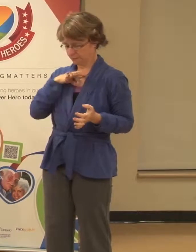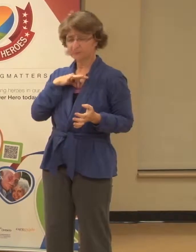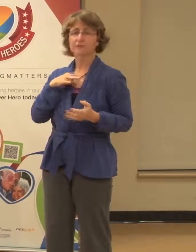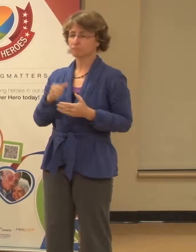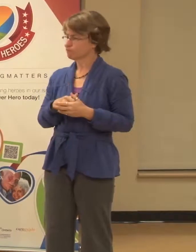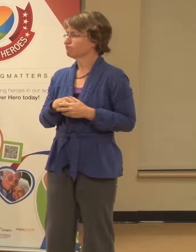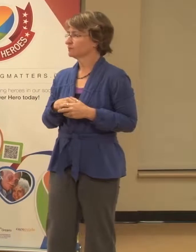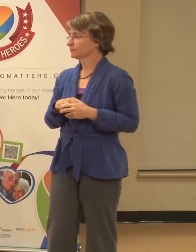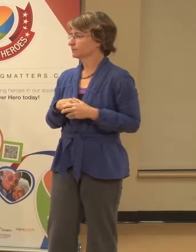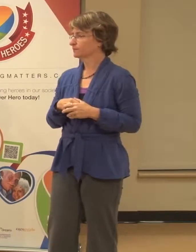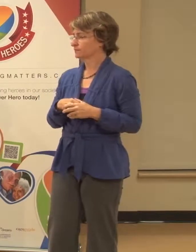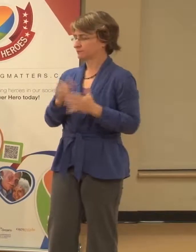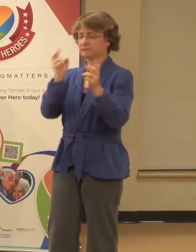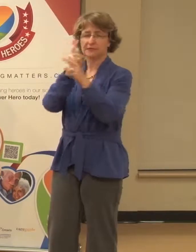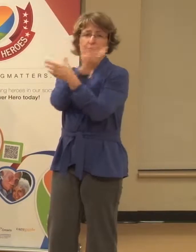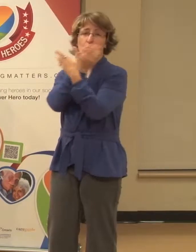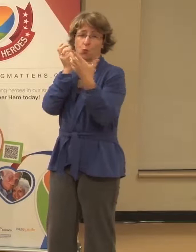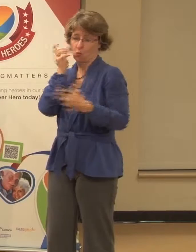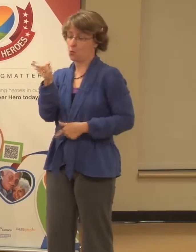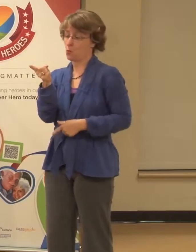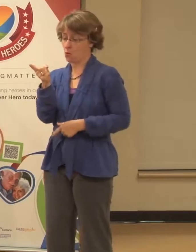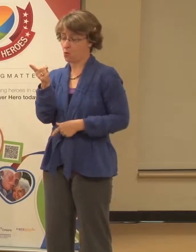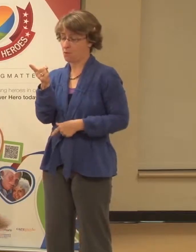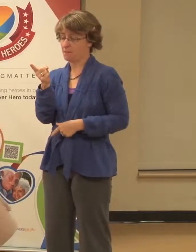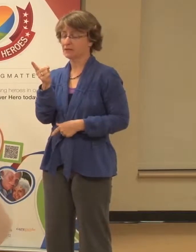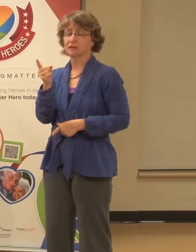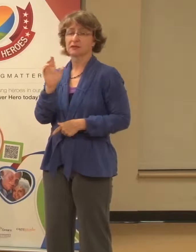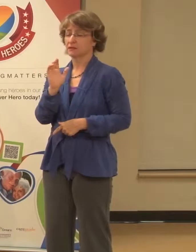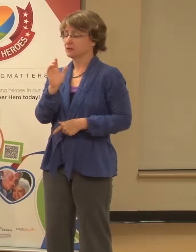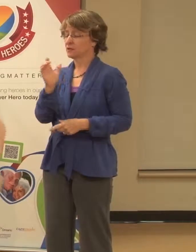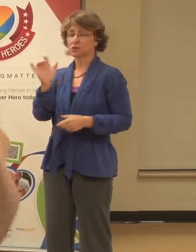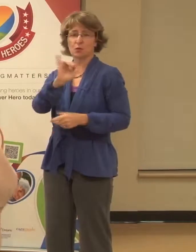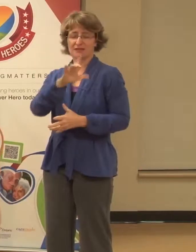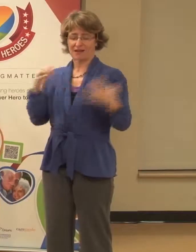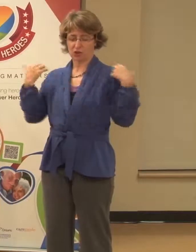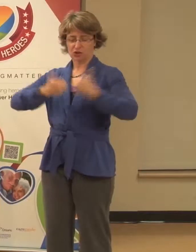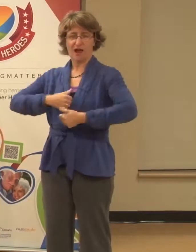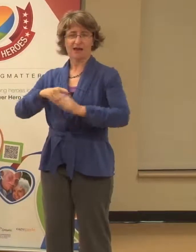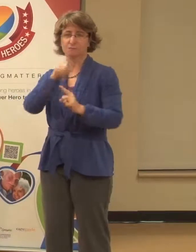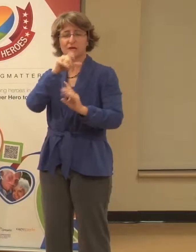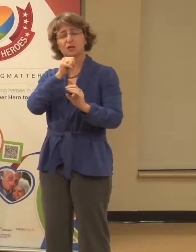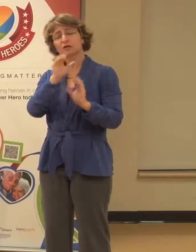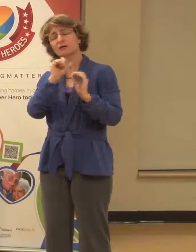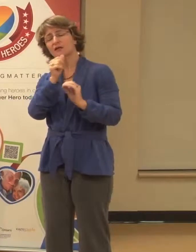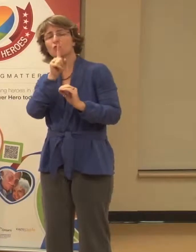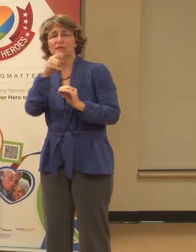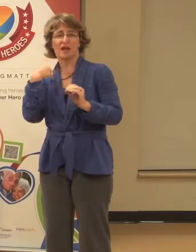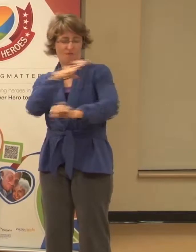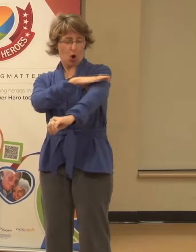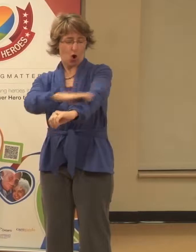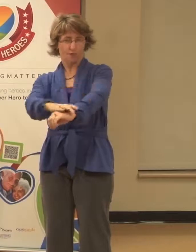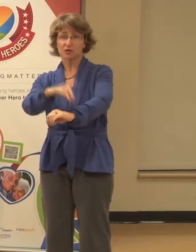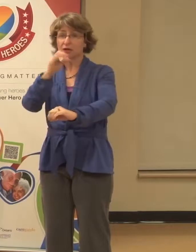it up, and it keeps you warm. So it's a jacket, and you don't really have arms in it. So even if